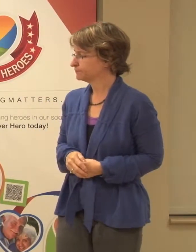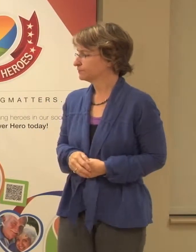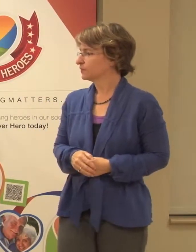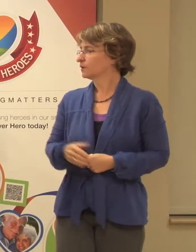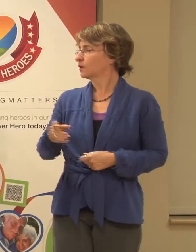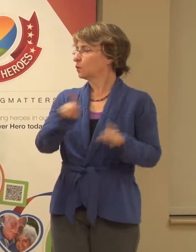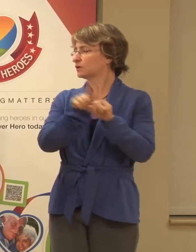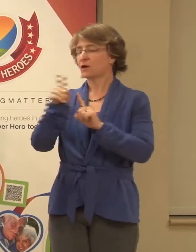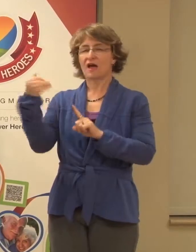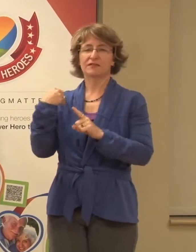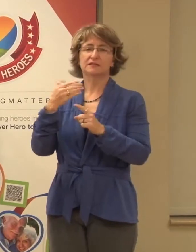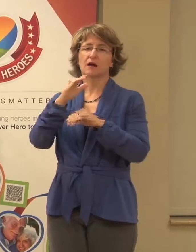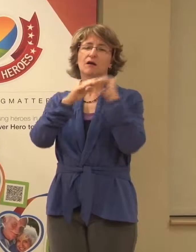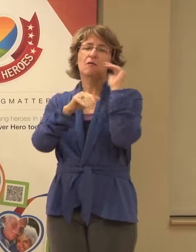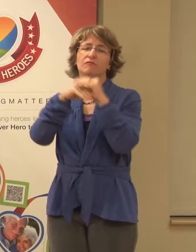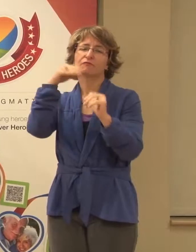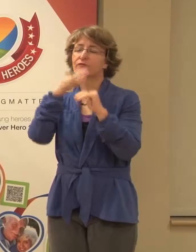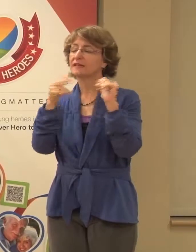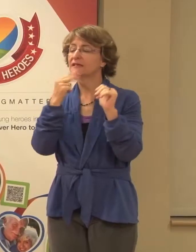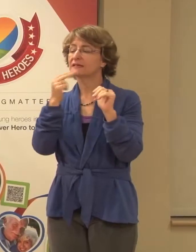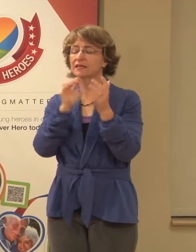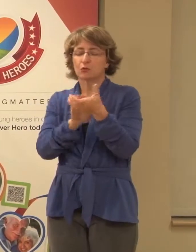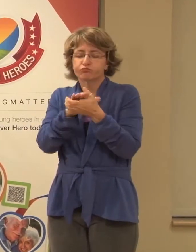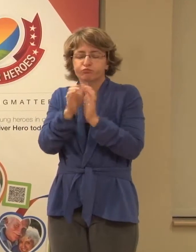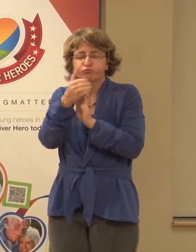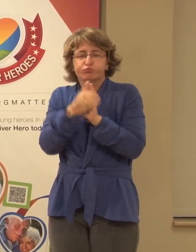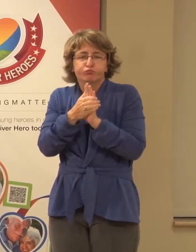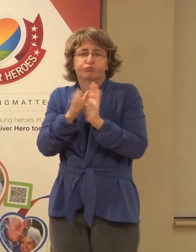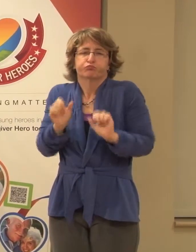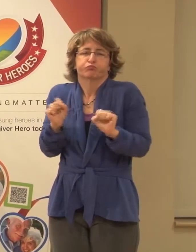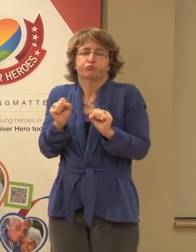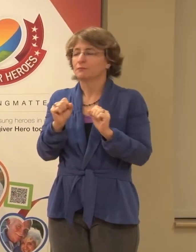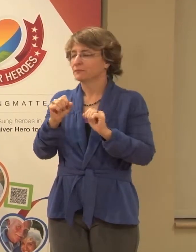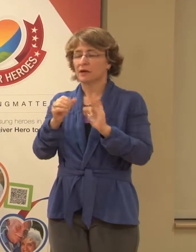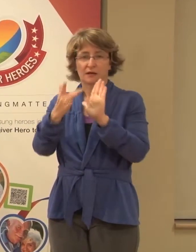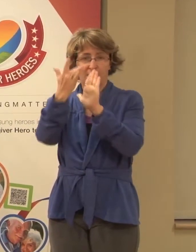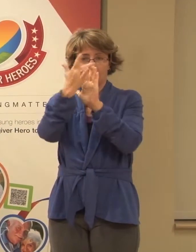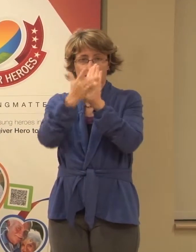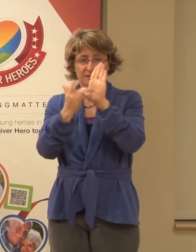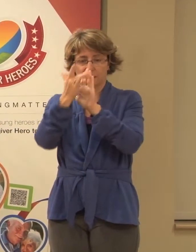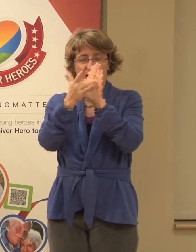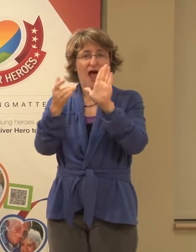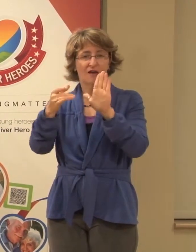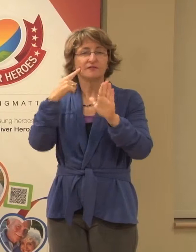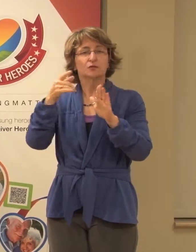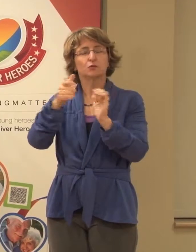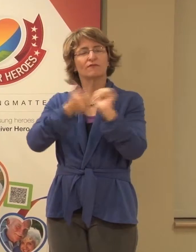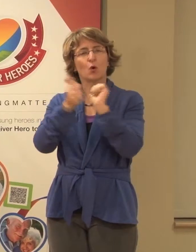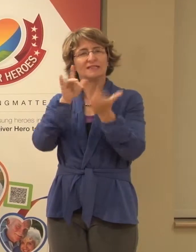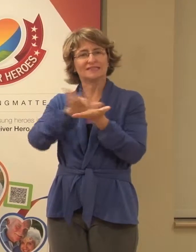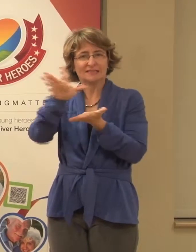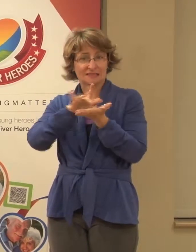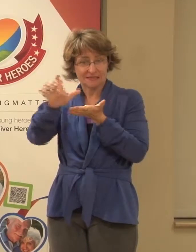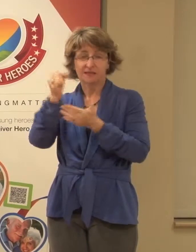We have these comfy little snuggled shoes. They're actually skid proof, and they're really good if you are on a